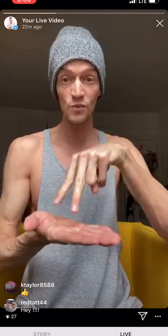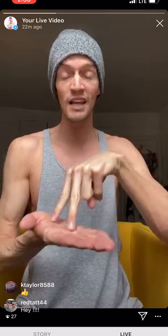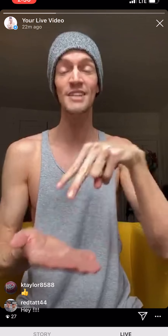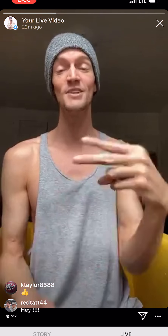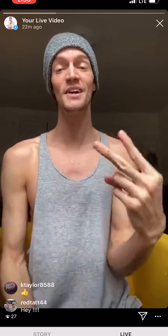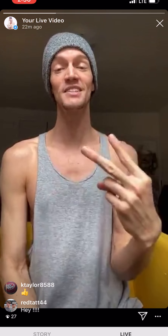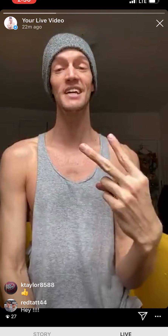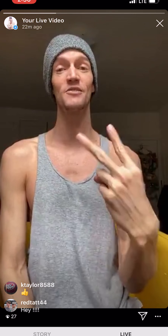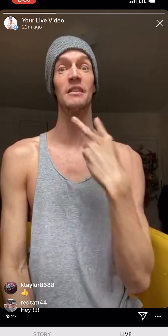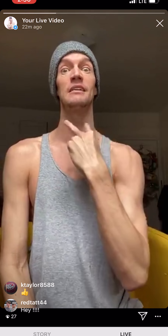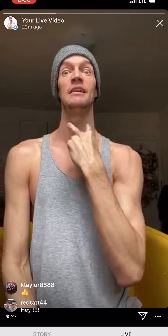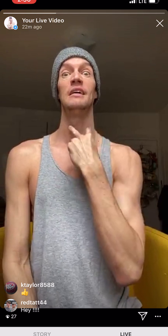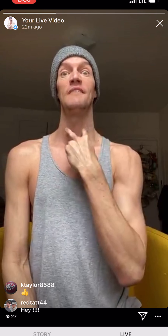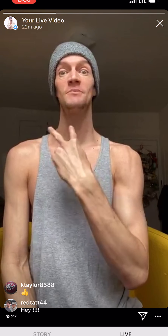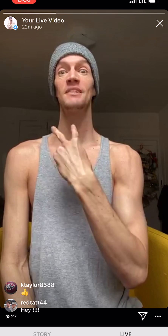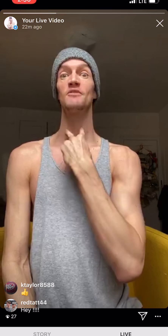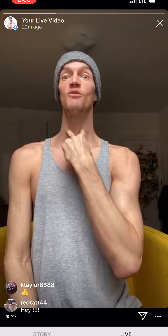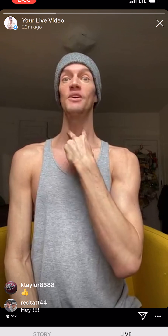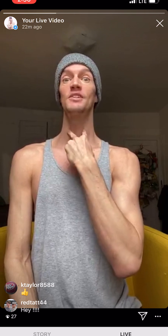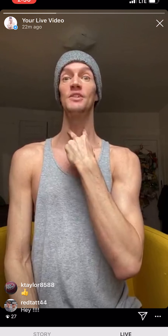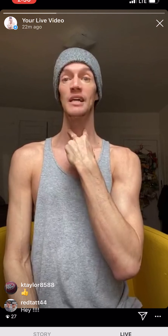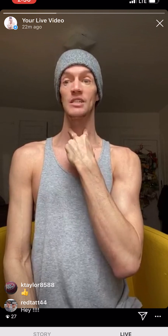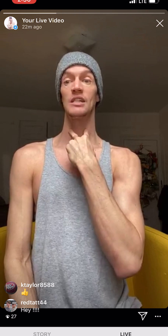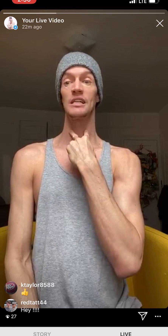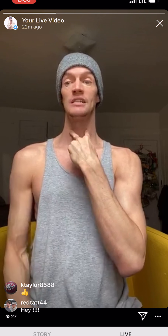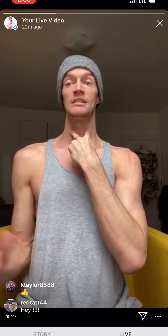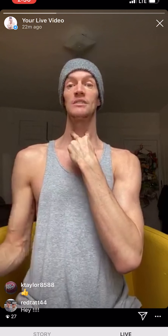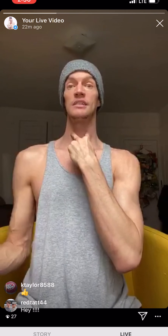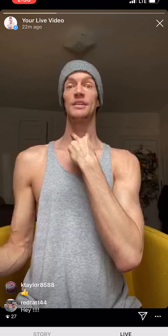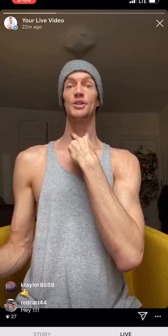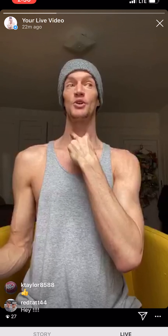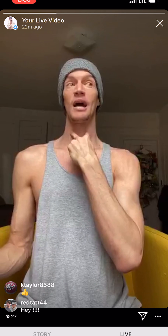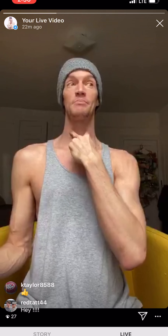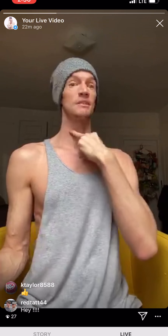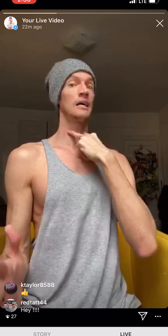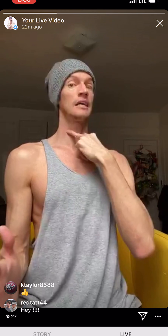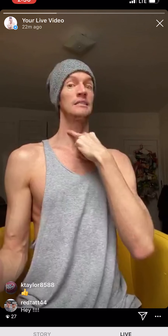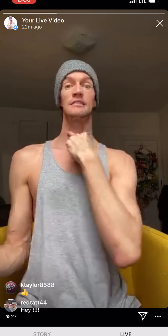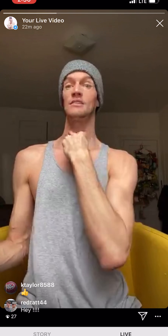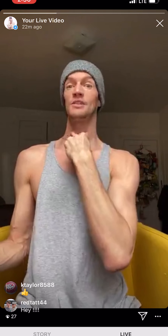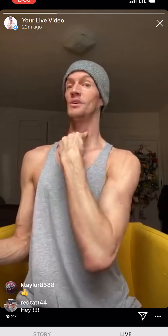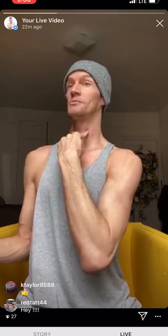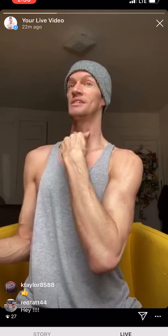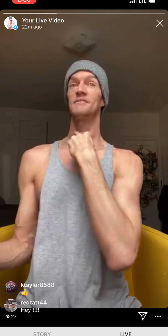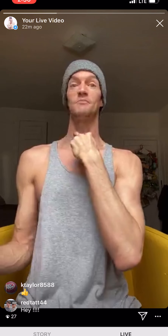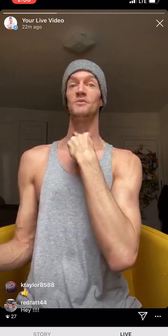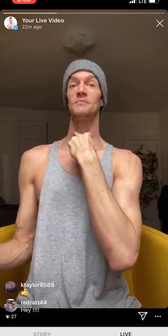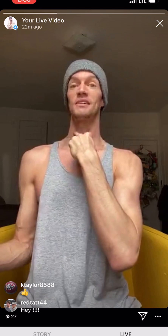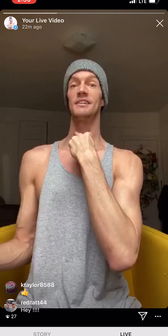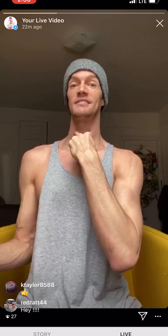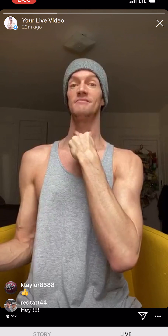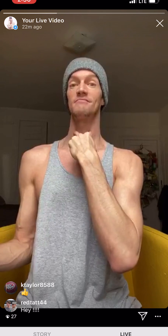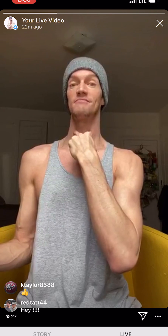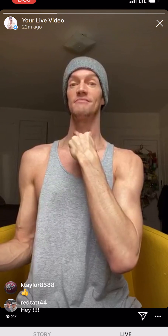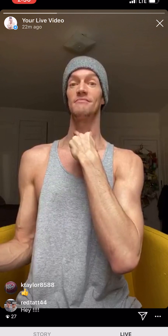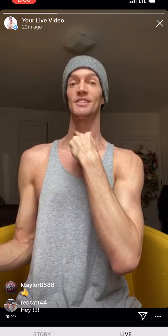and so I just kind of like, if someone has a fork to your neck, you're like, you're stuck, you're trapped. I can't go anywhere because if I move, I'm going to get stuck with